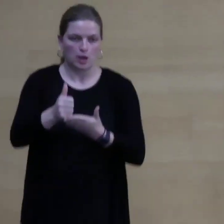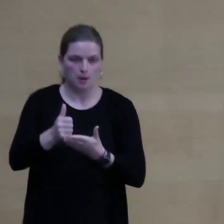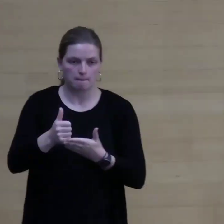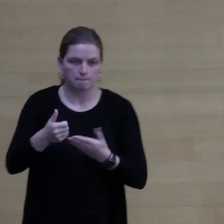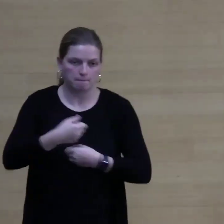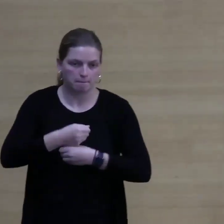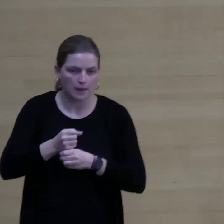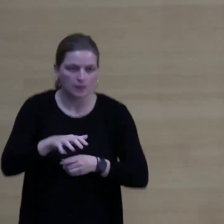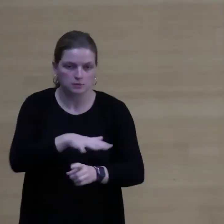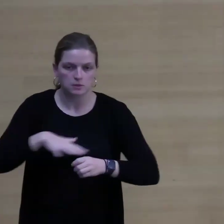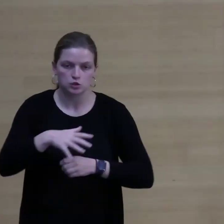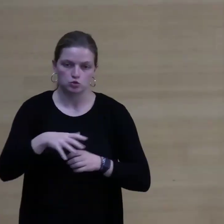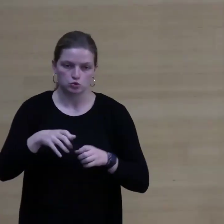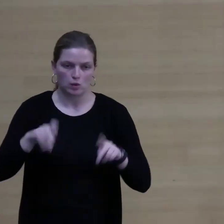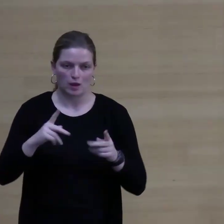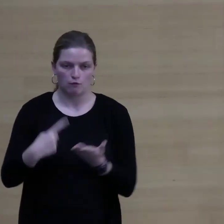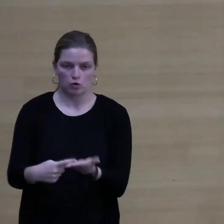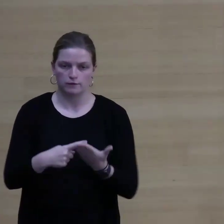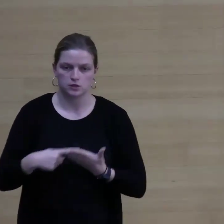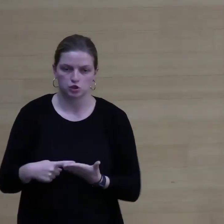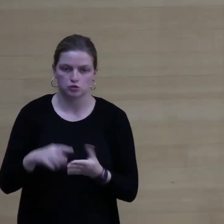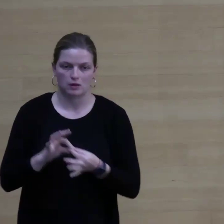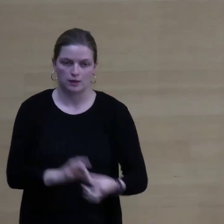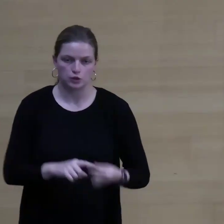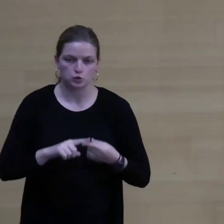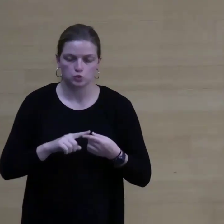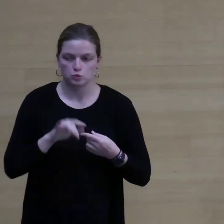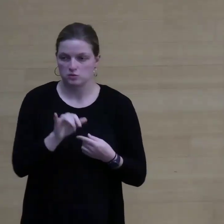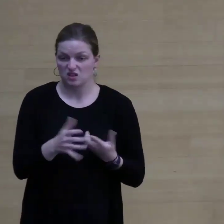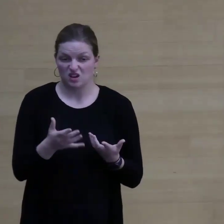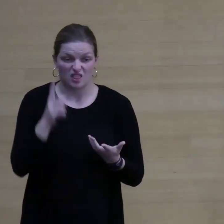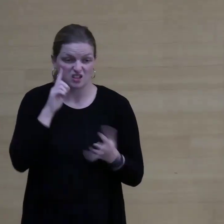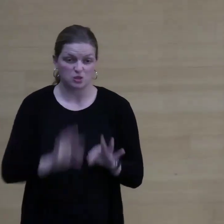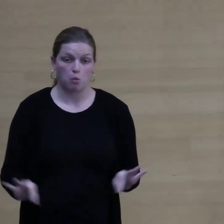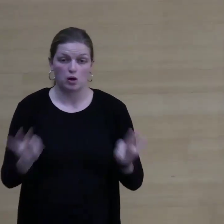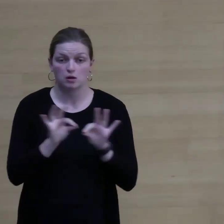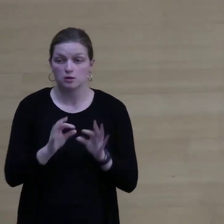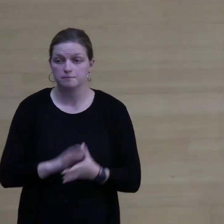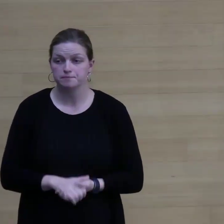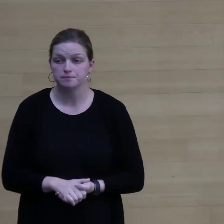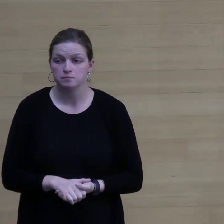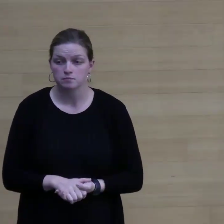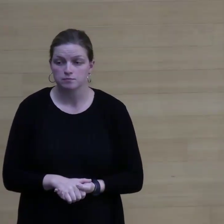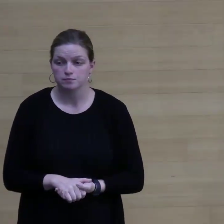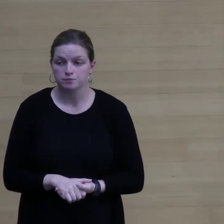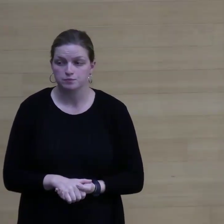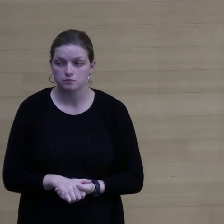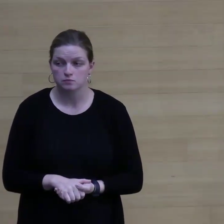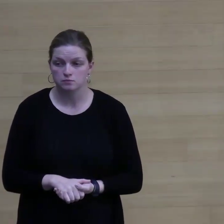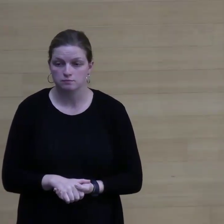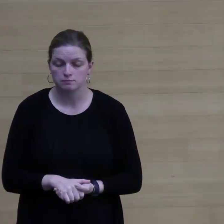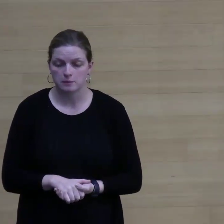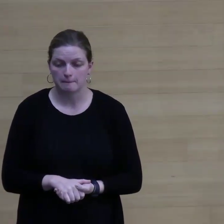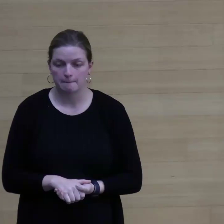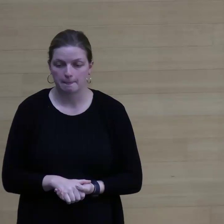least start having that conversation, I think is really important. But I do think that,